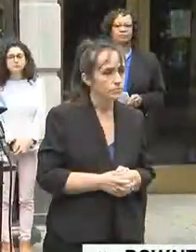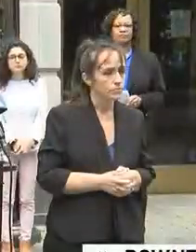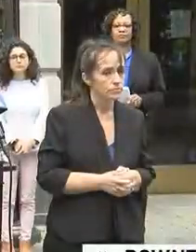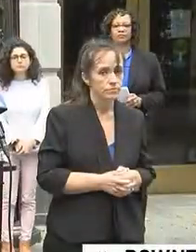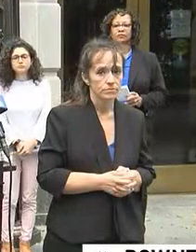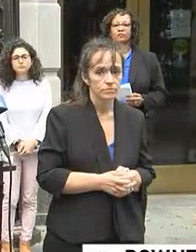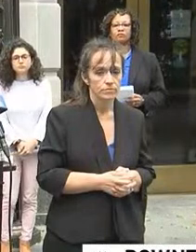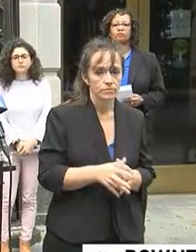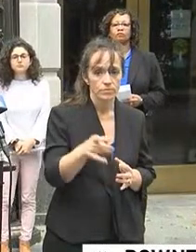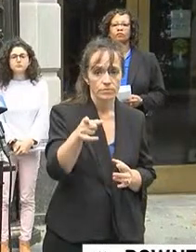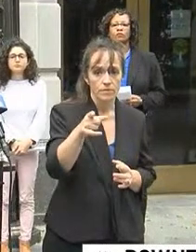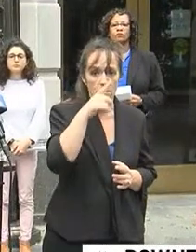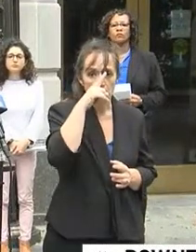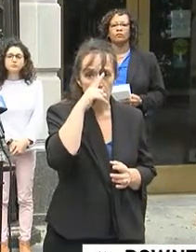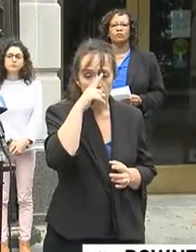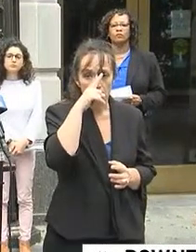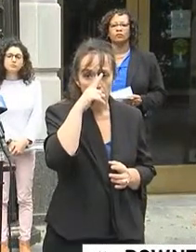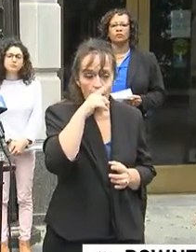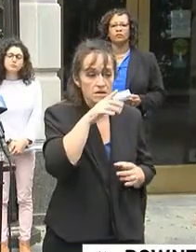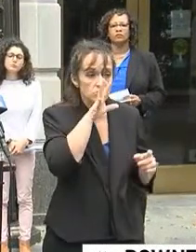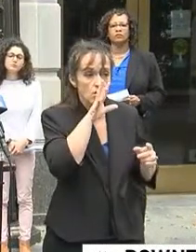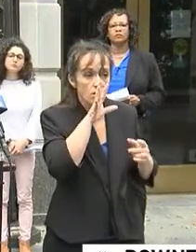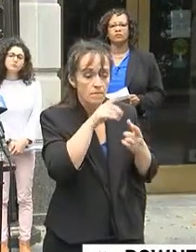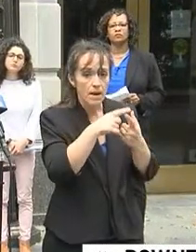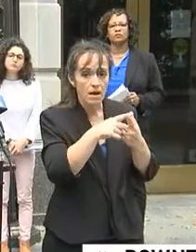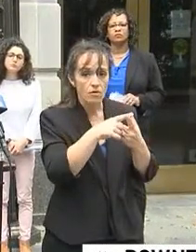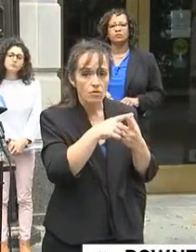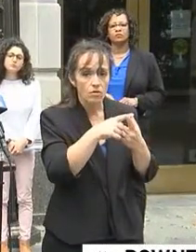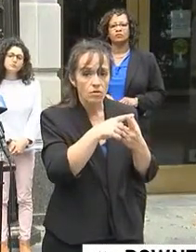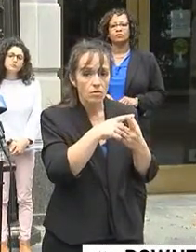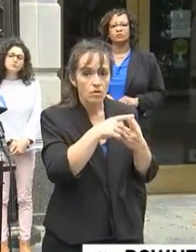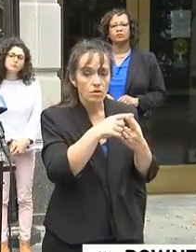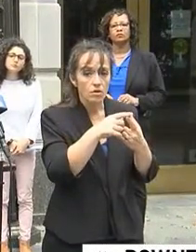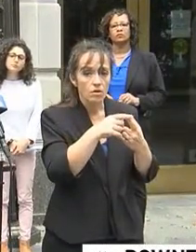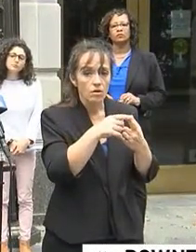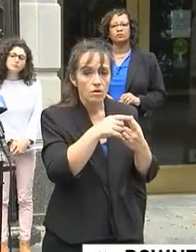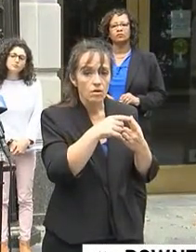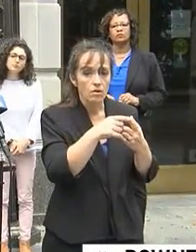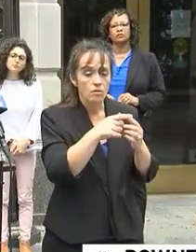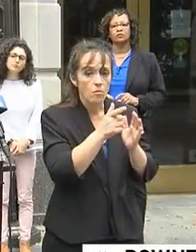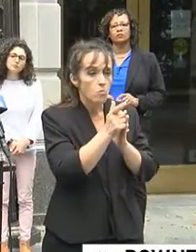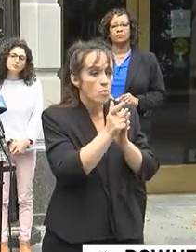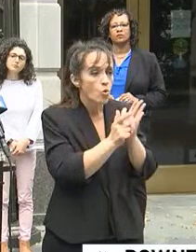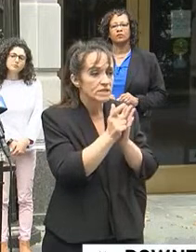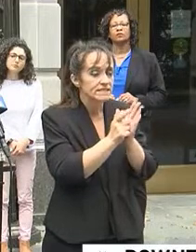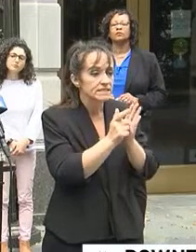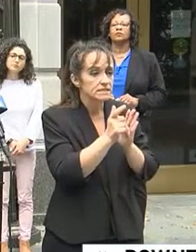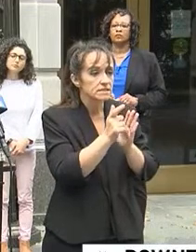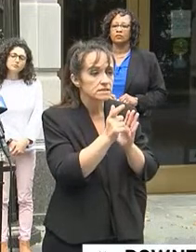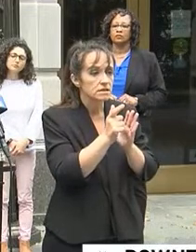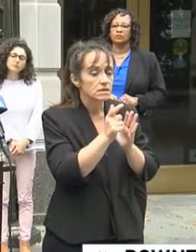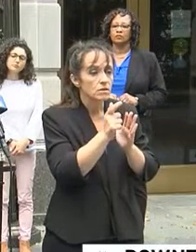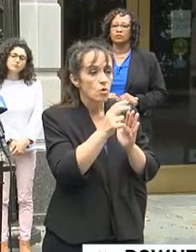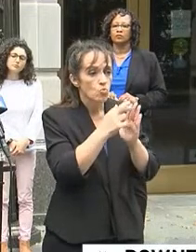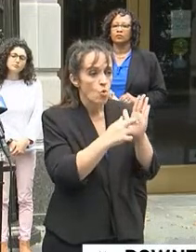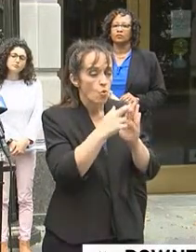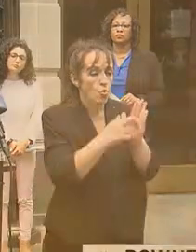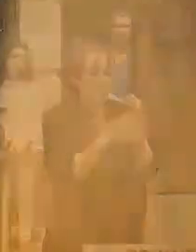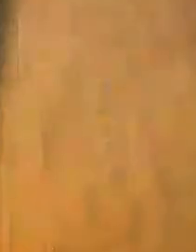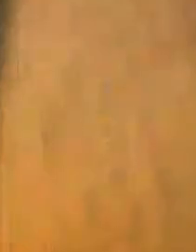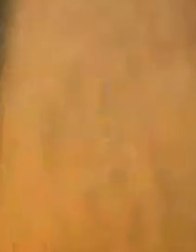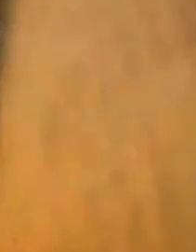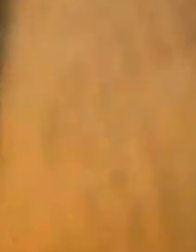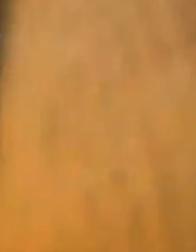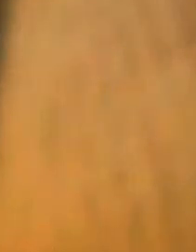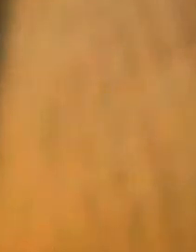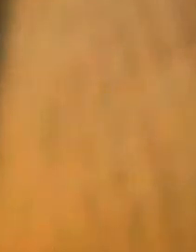All right, we were just listening into the City of Charleston's emergency management team, first responders, and Mayor Tecklenburg giving us an update on the city's